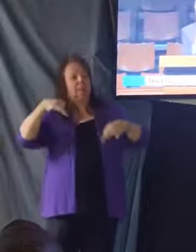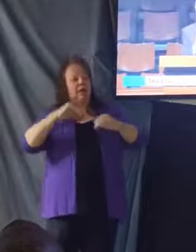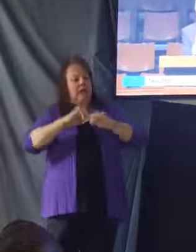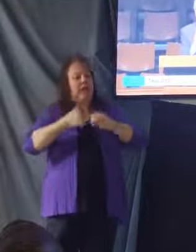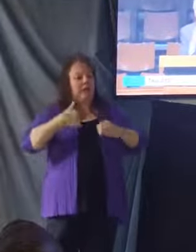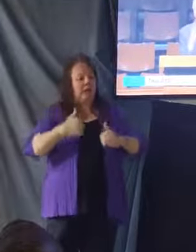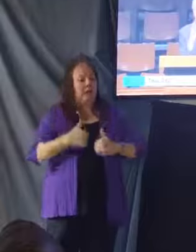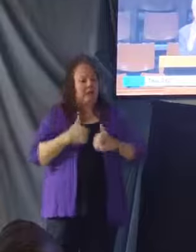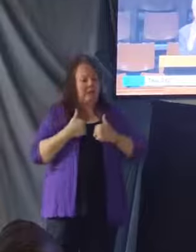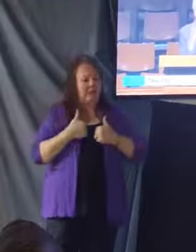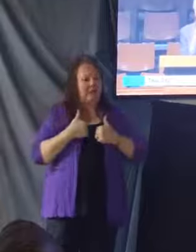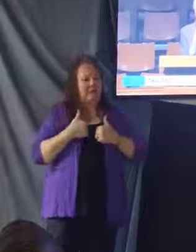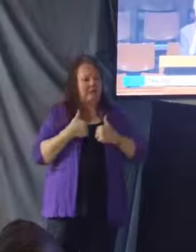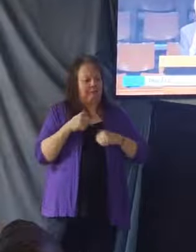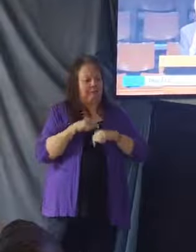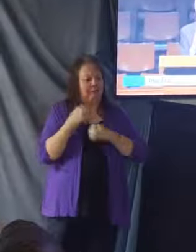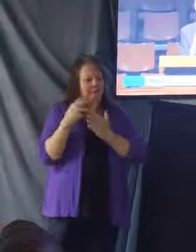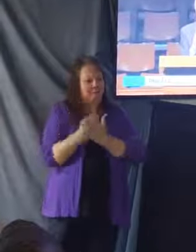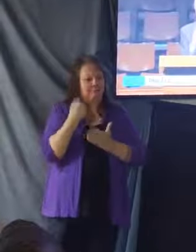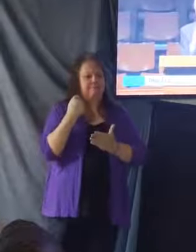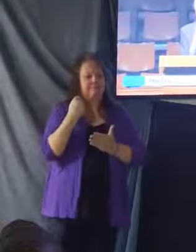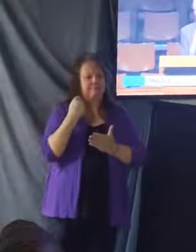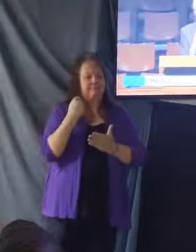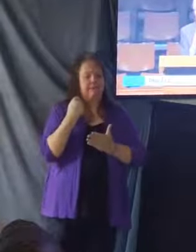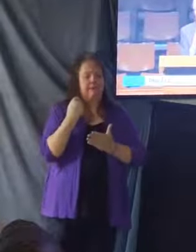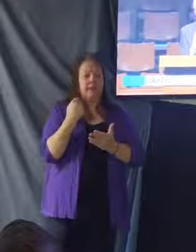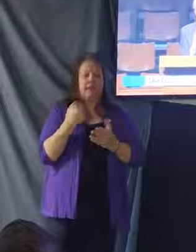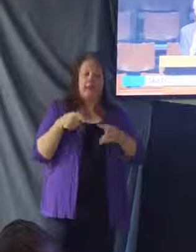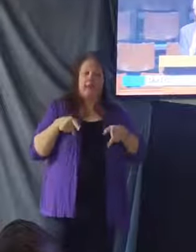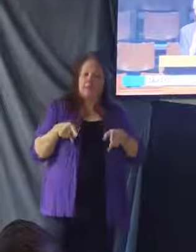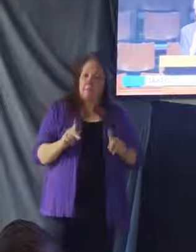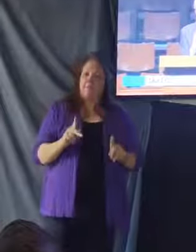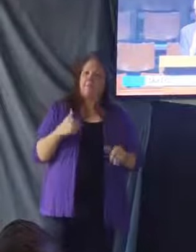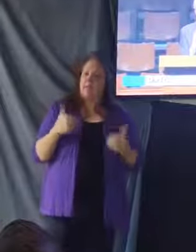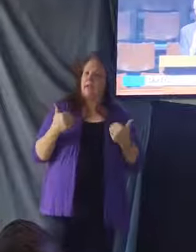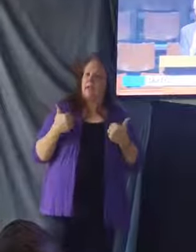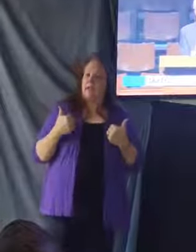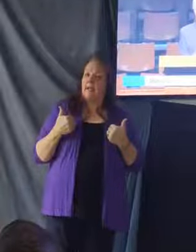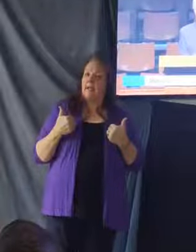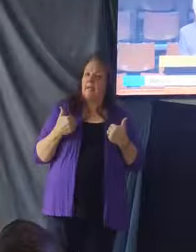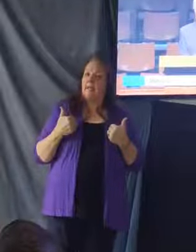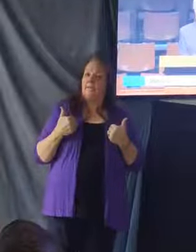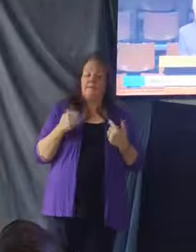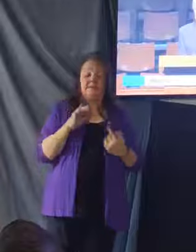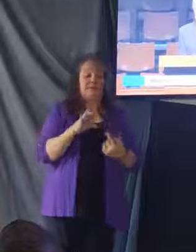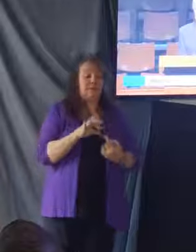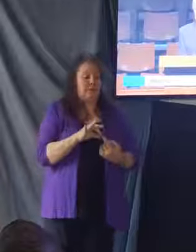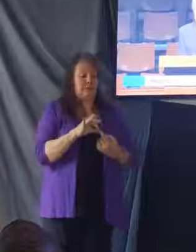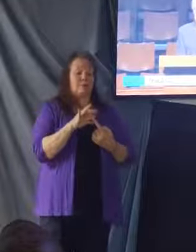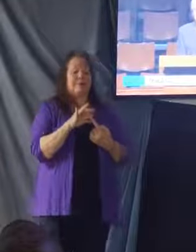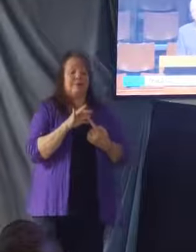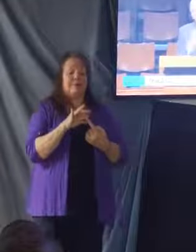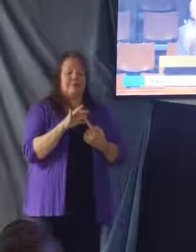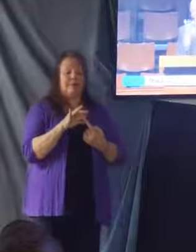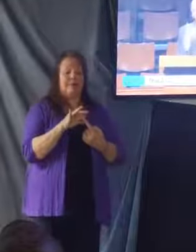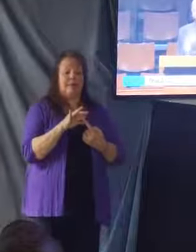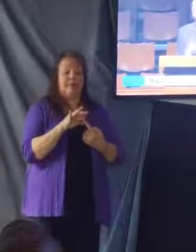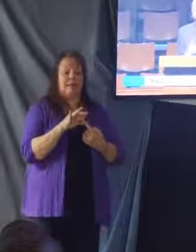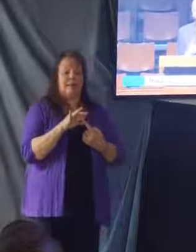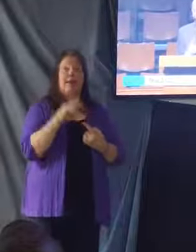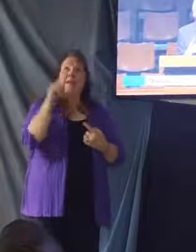we live. This is an opportunity and a privilege that is unique. That we who